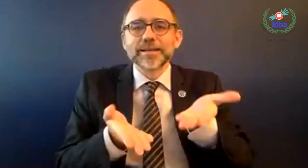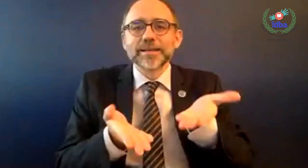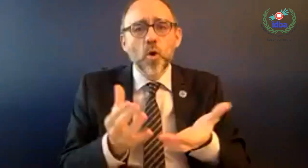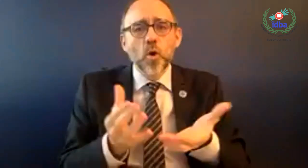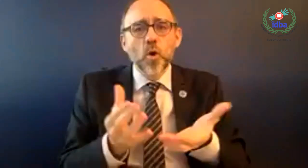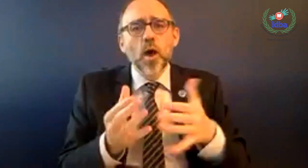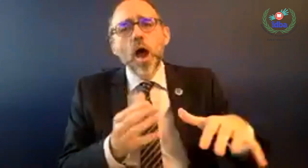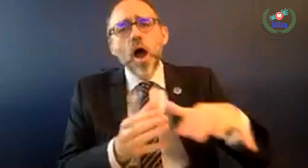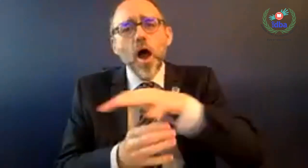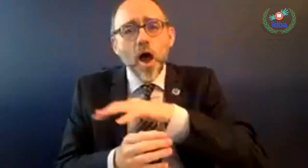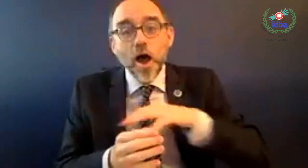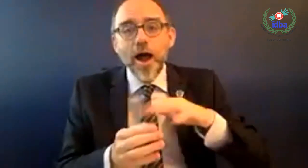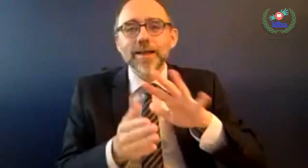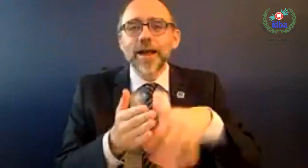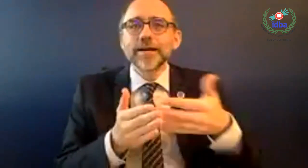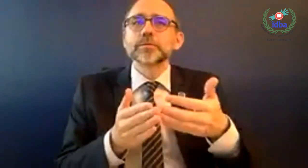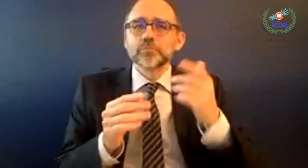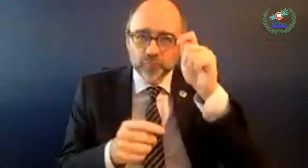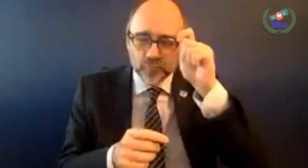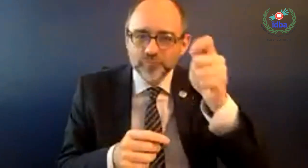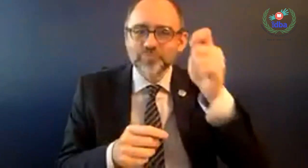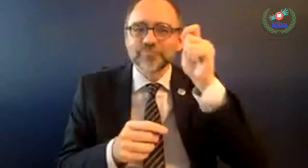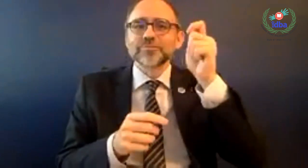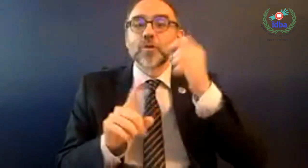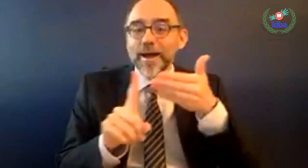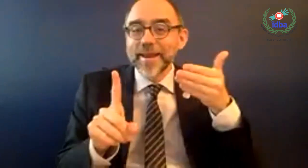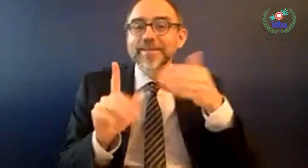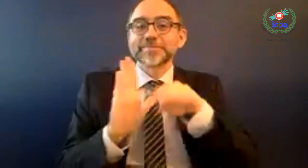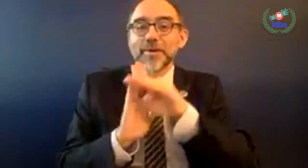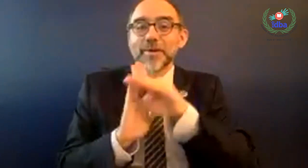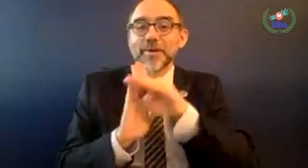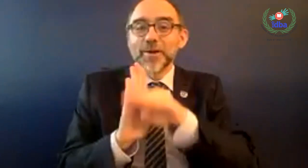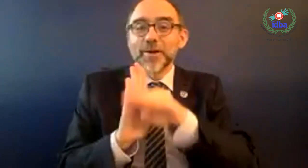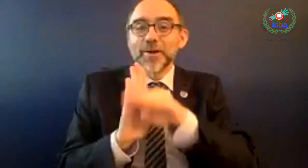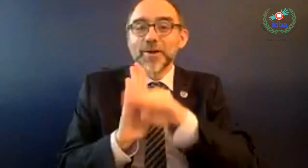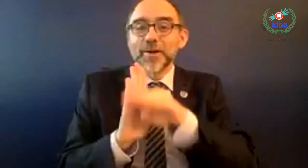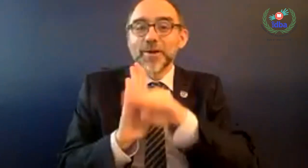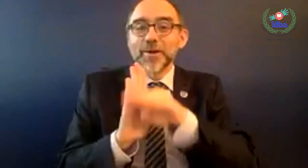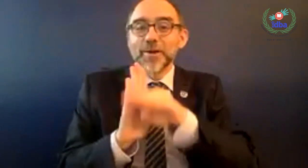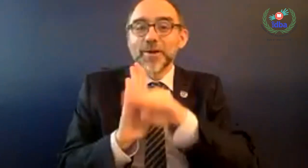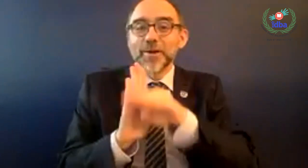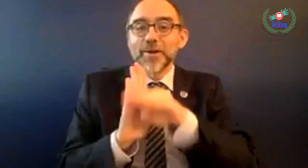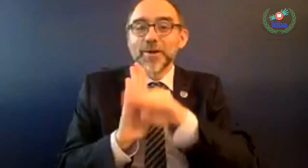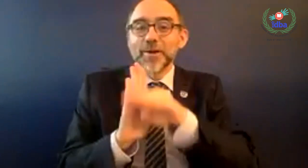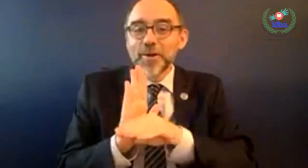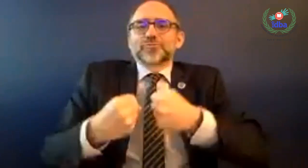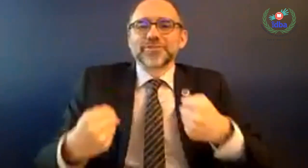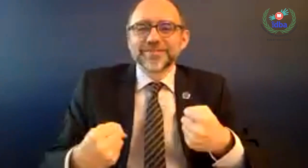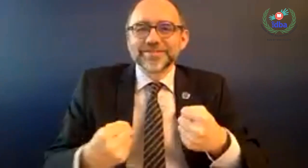So to get recognition of sign languages in their own country and to respect their own country, to